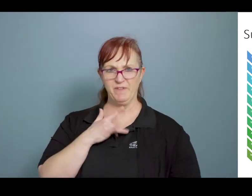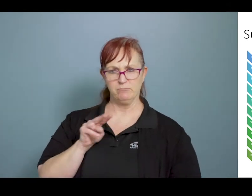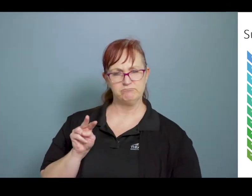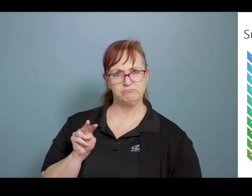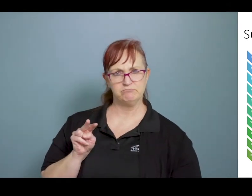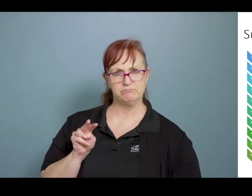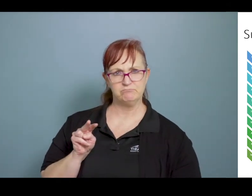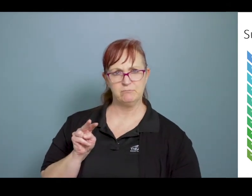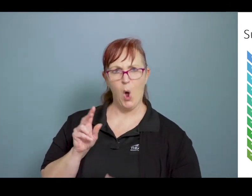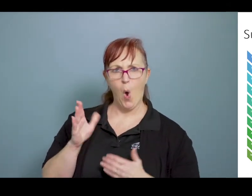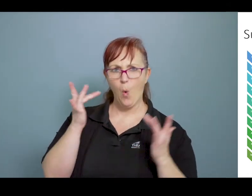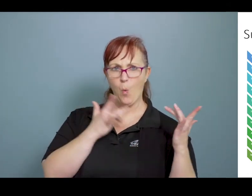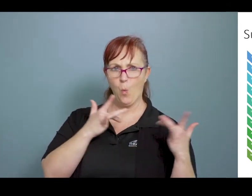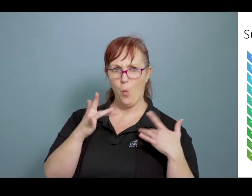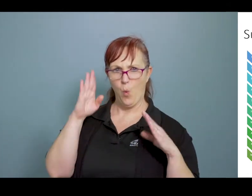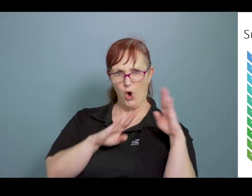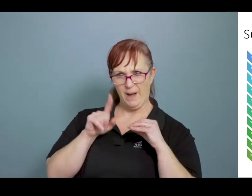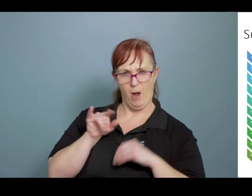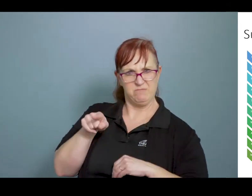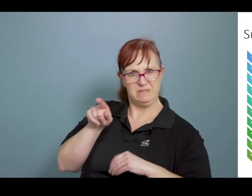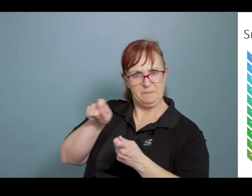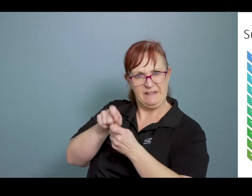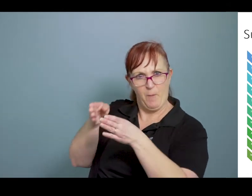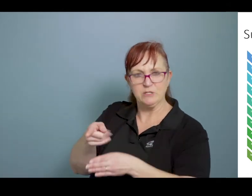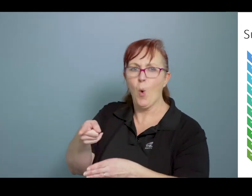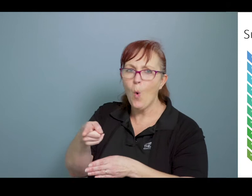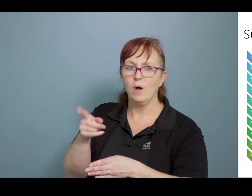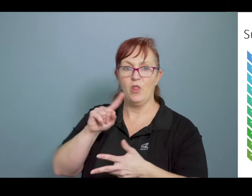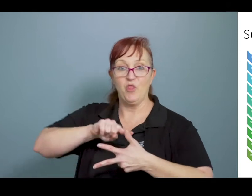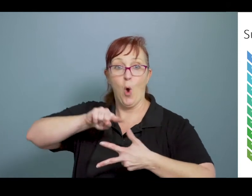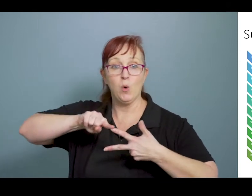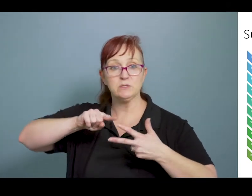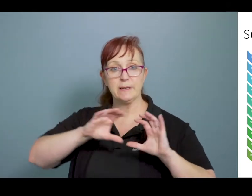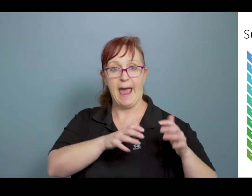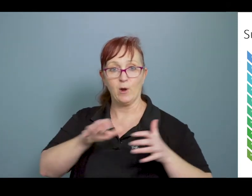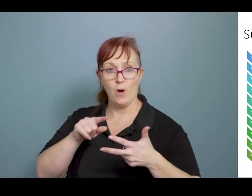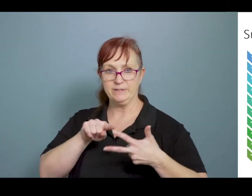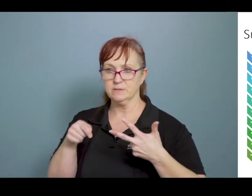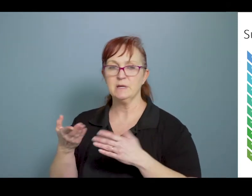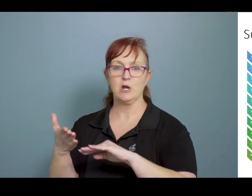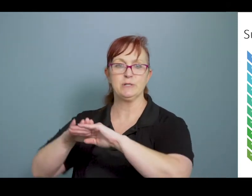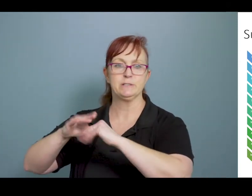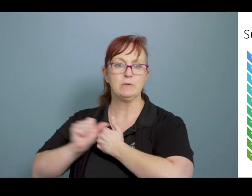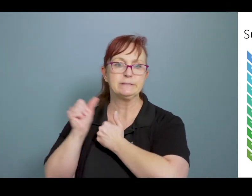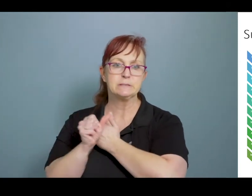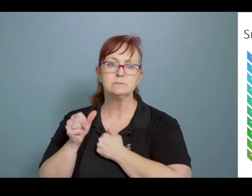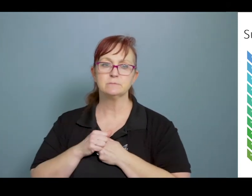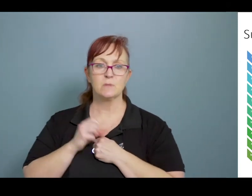of those categories, know that that increases risk. So these are the warning signs.